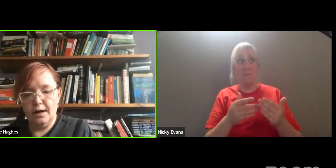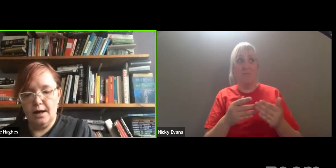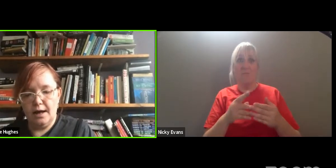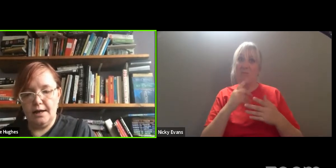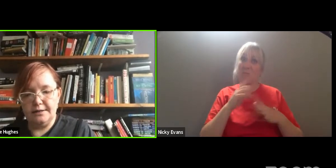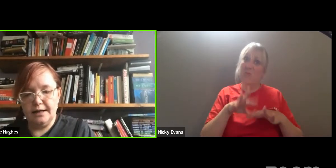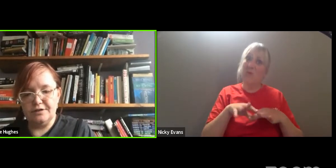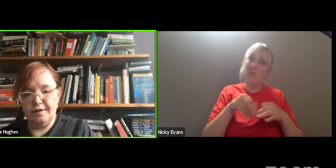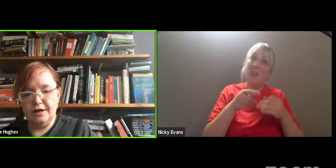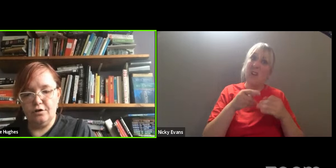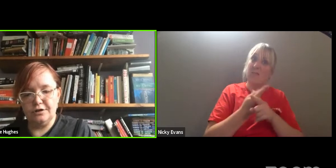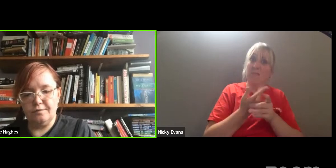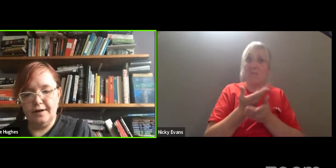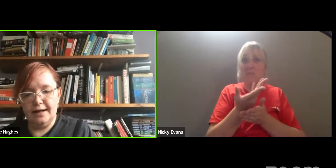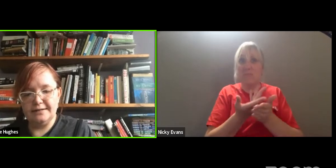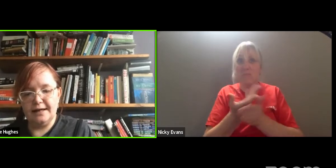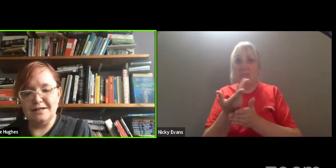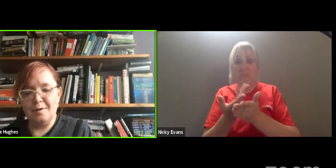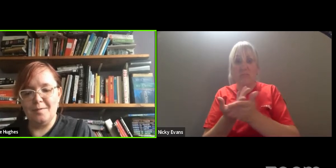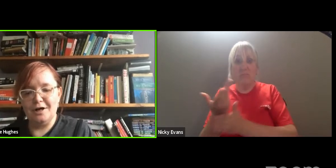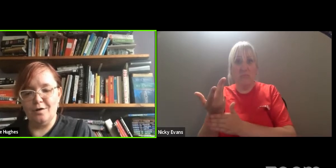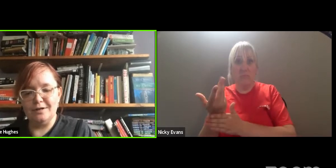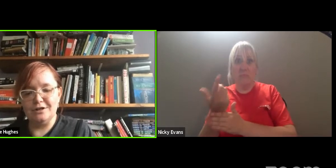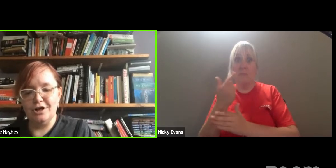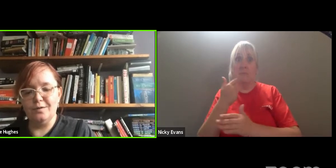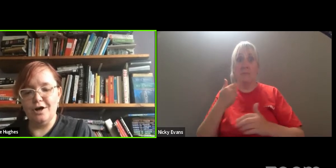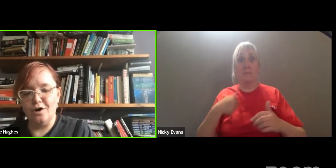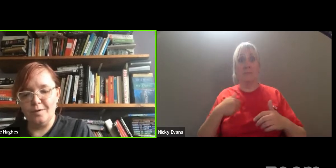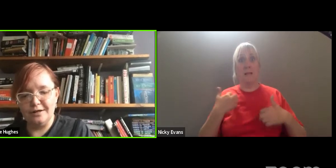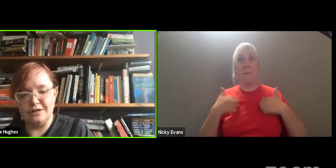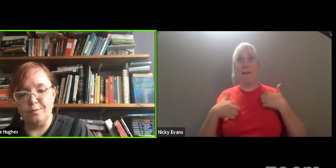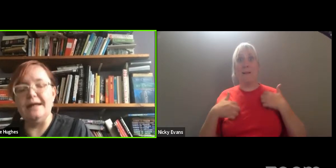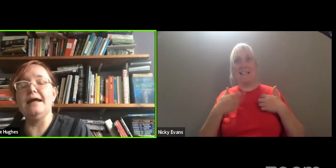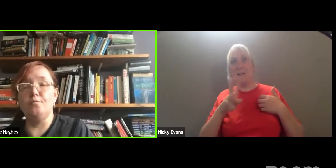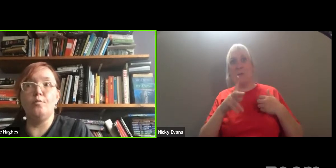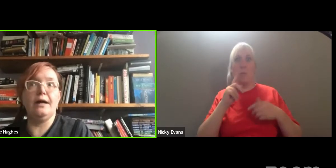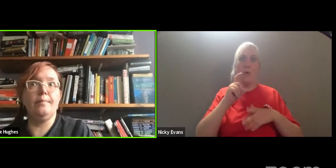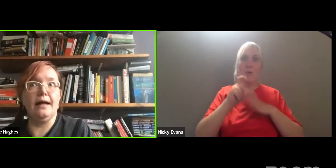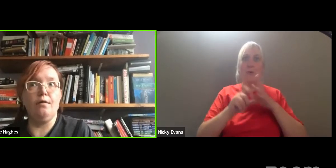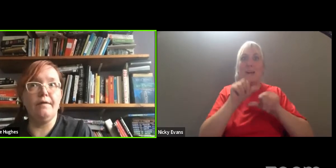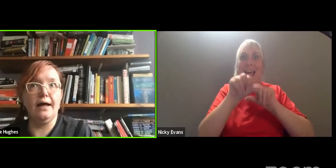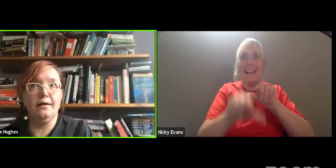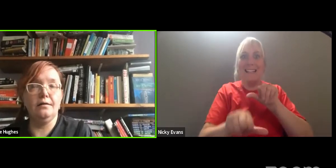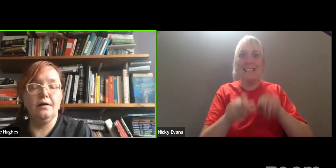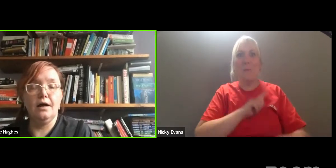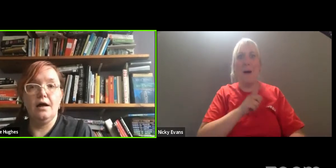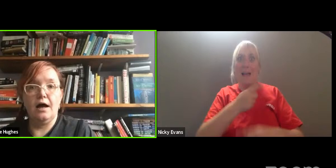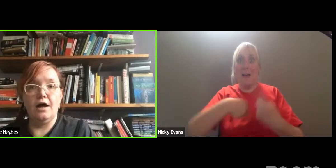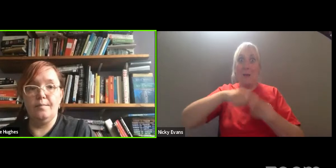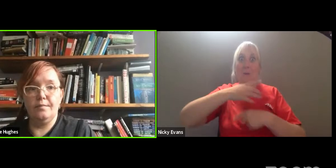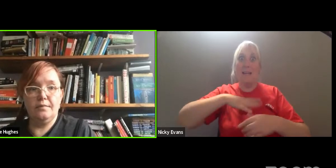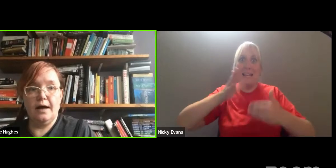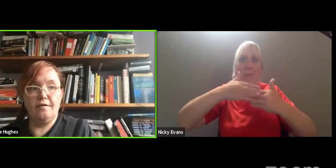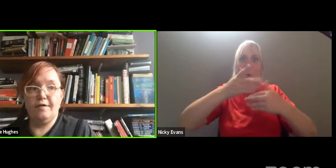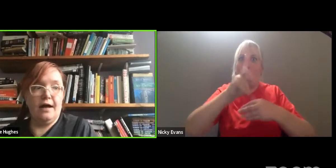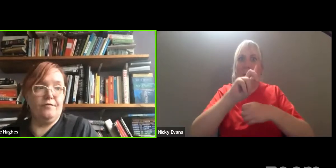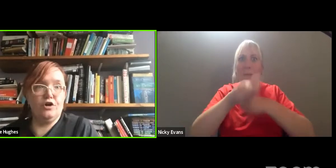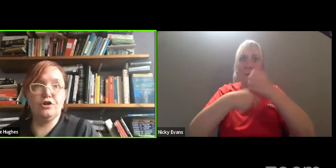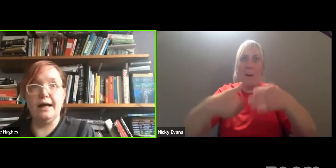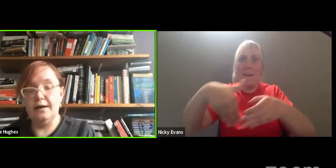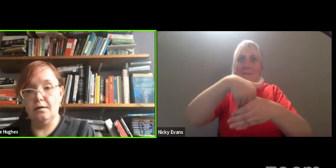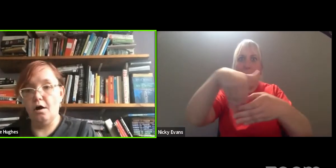know. And it's really good, and I'm really excited about what you're going to do, you know, because we need more people out there,